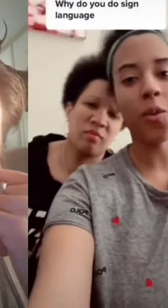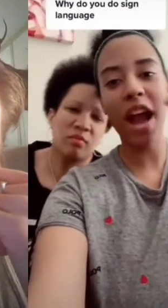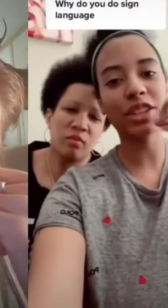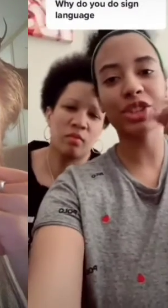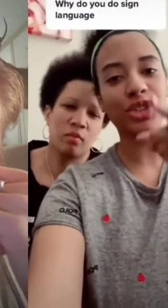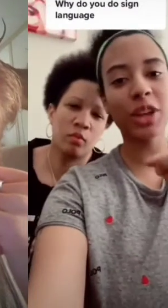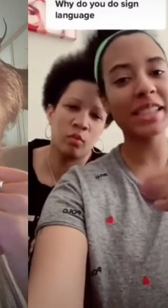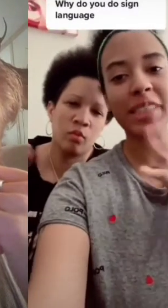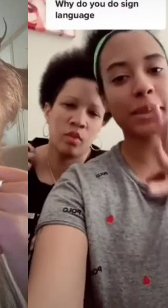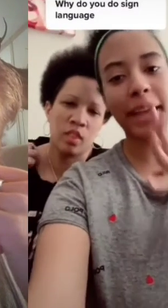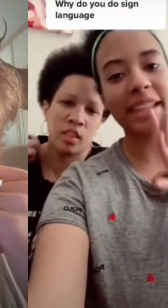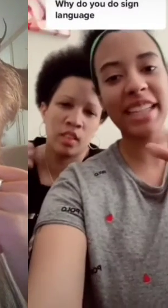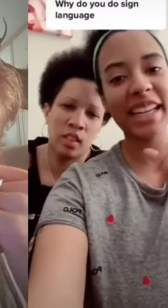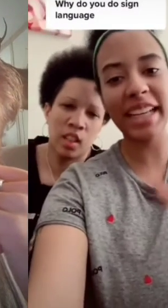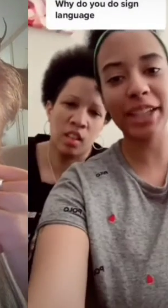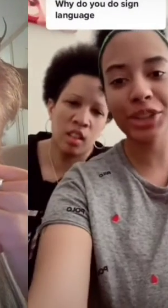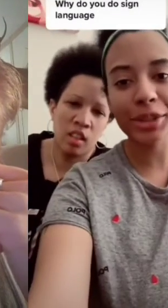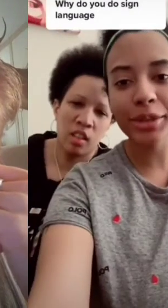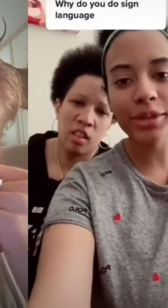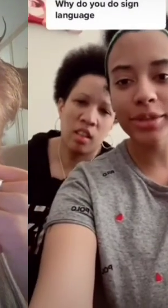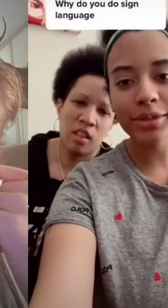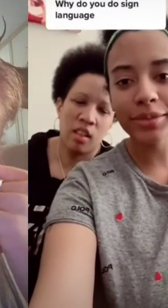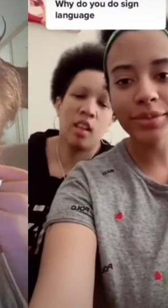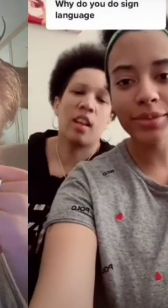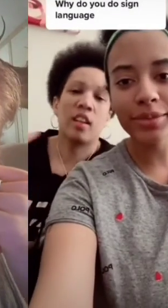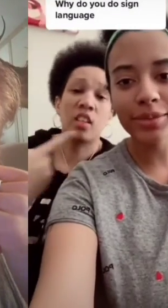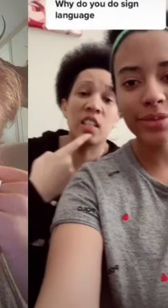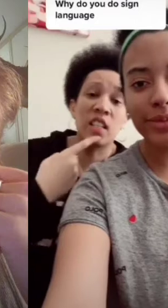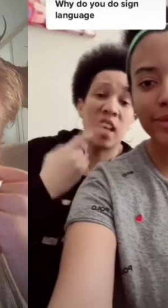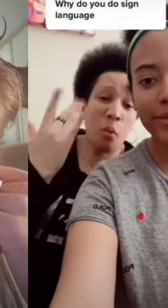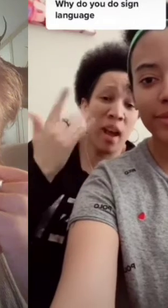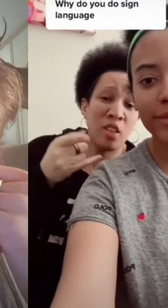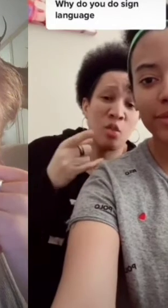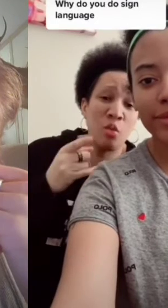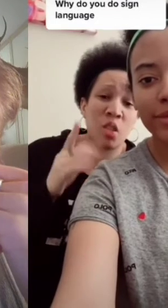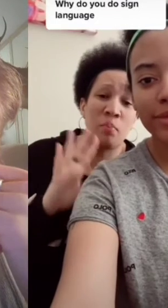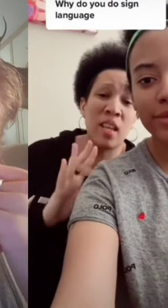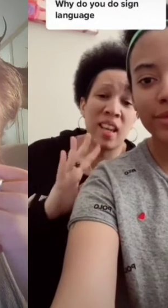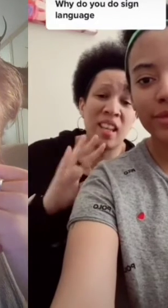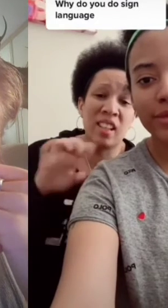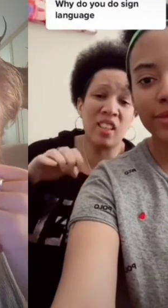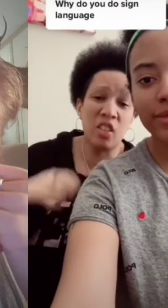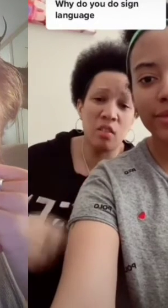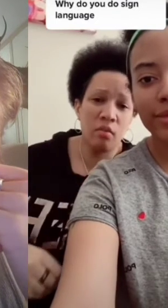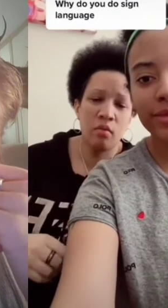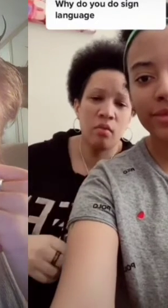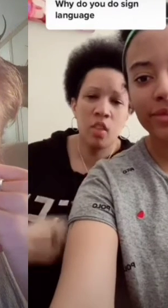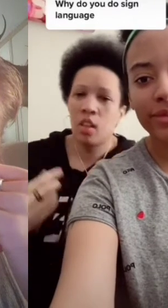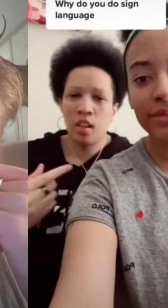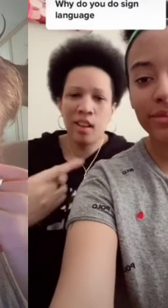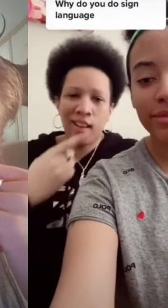Why do you say this? She said why do you speak English?